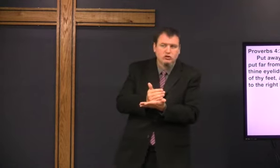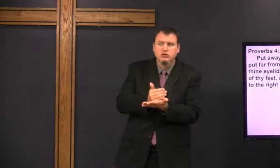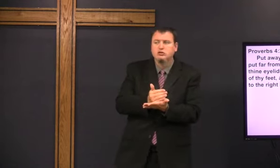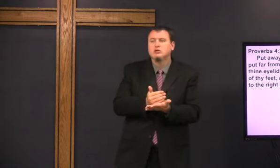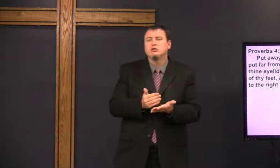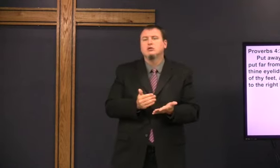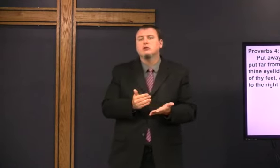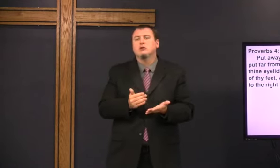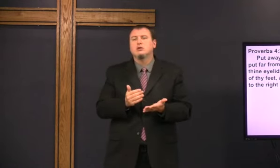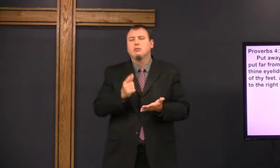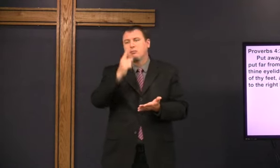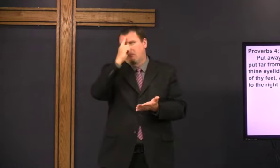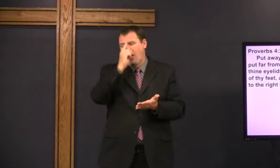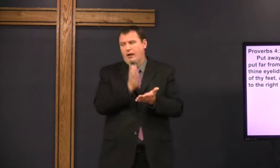Sometimes you can sign up